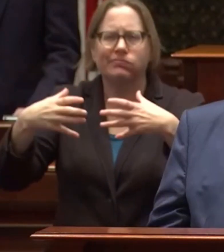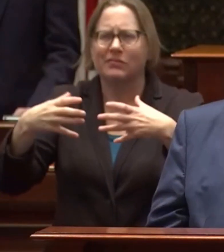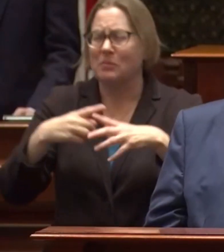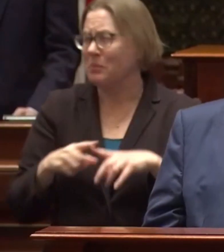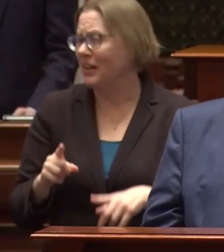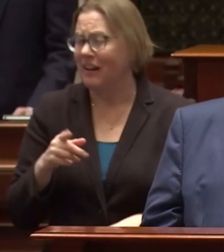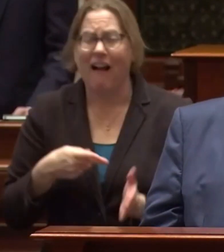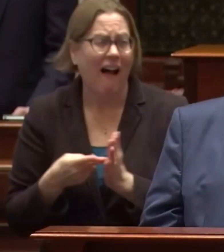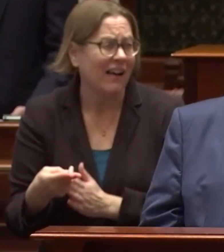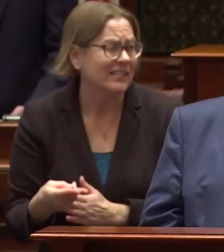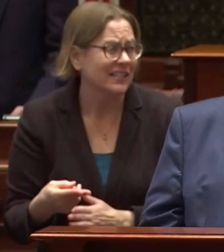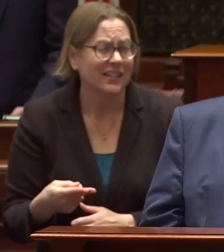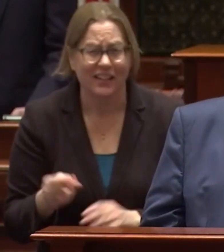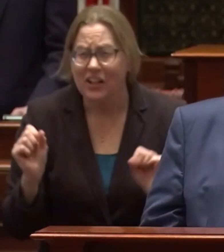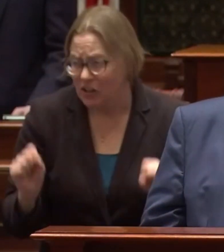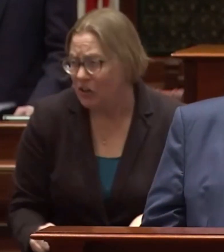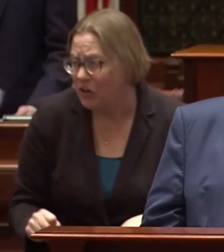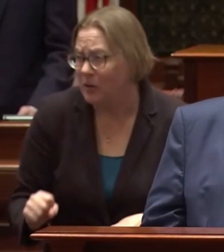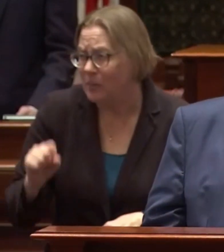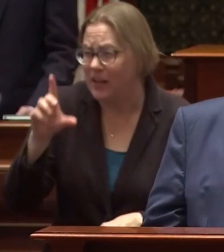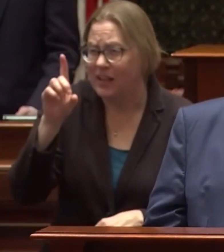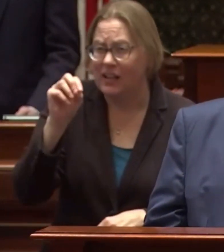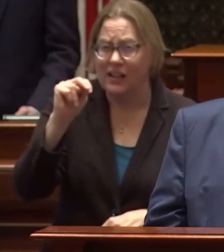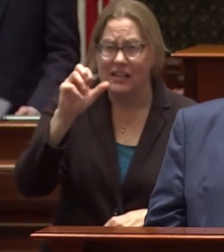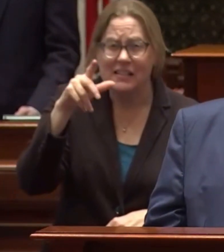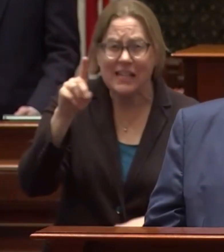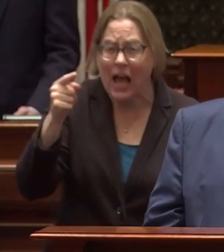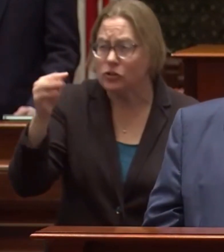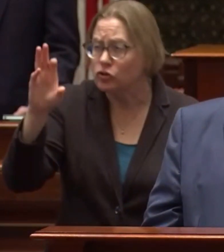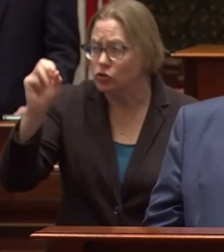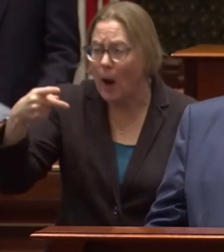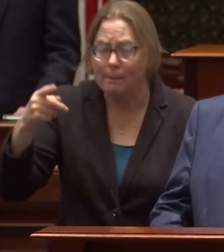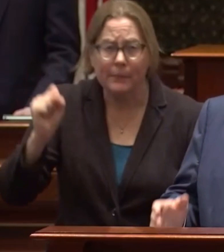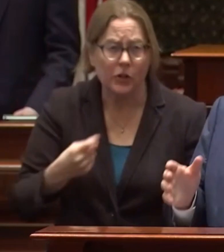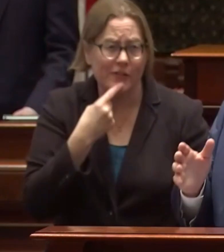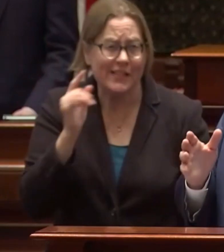been a social media post by Donald Trump last week.